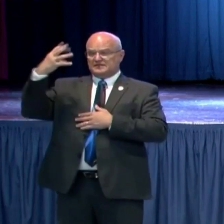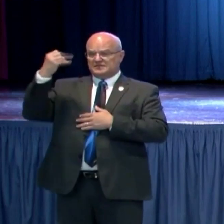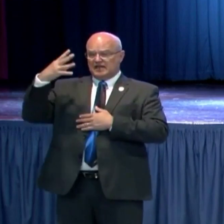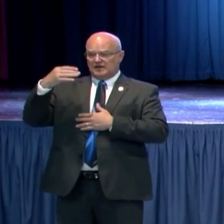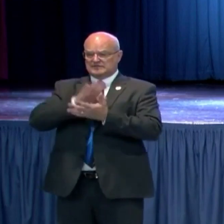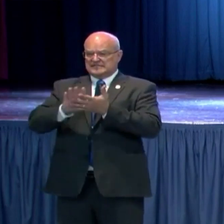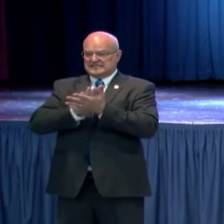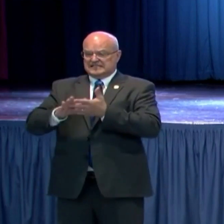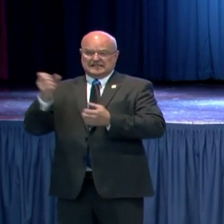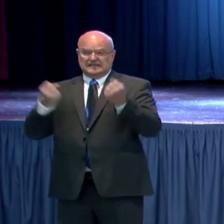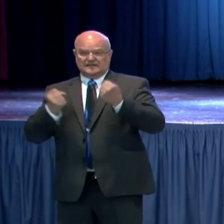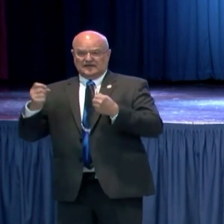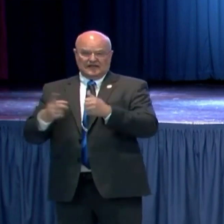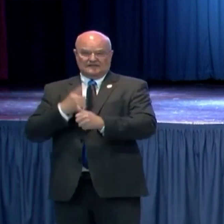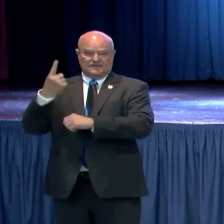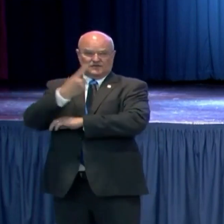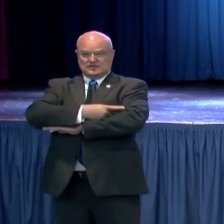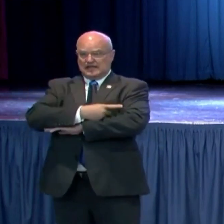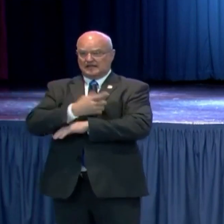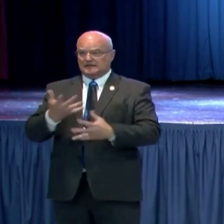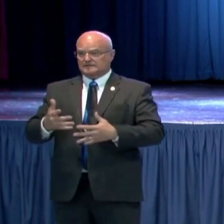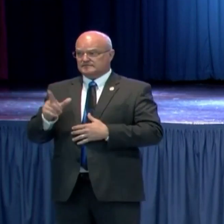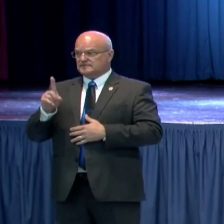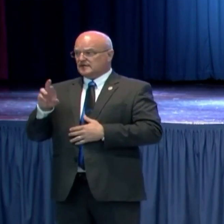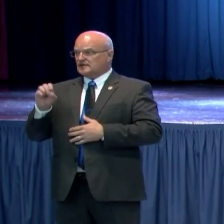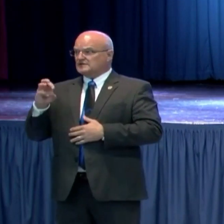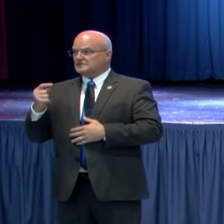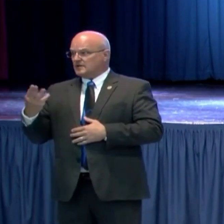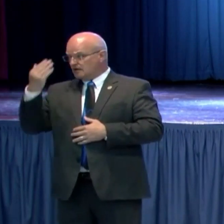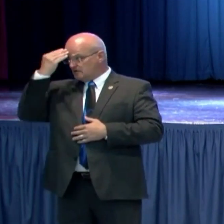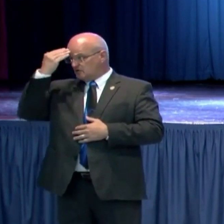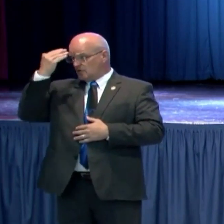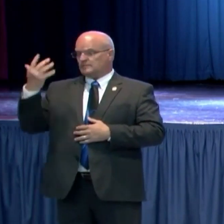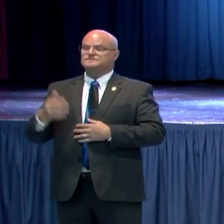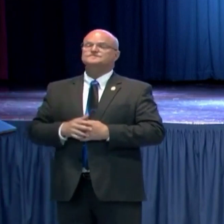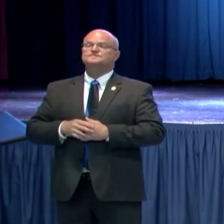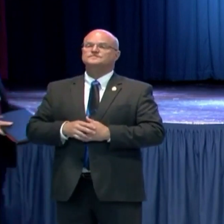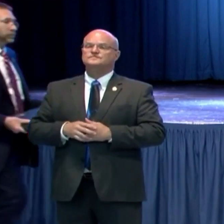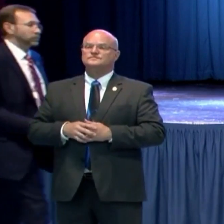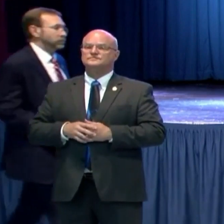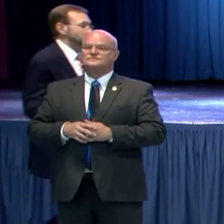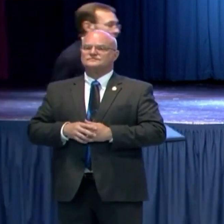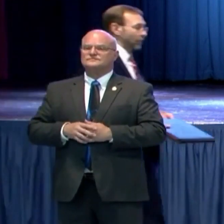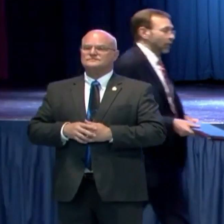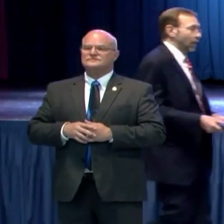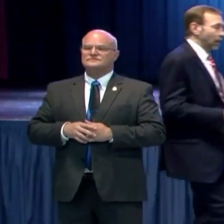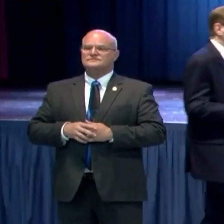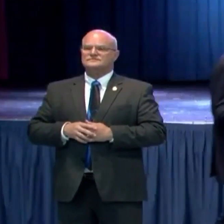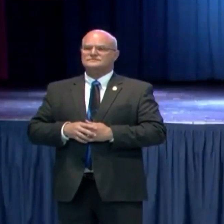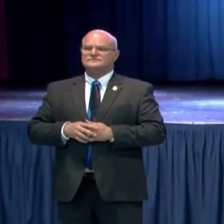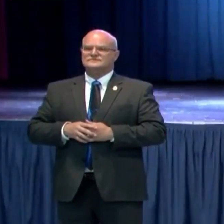sanitize their vehicles on that first day. Dr. Smith, are you versed on that?